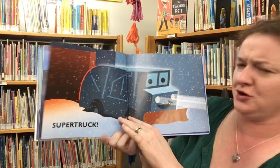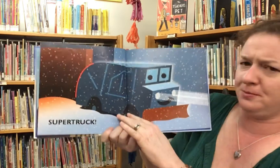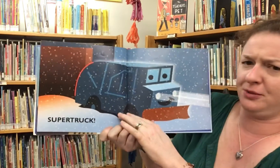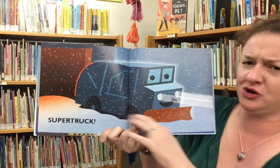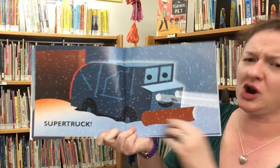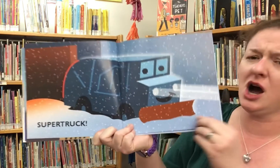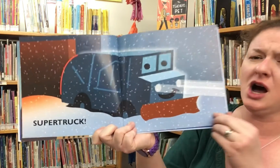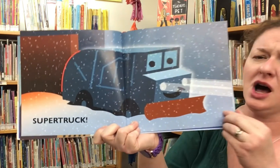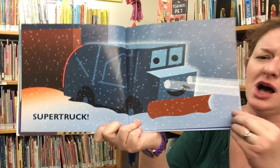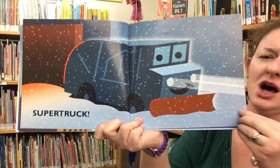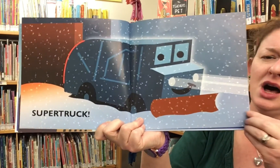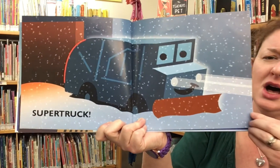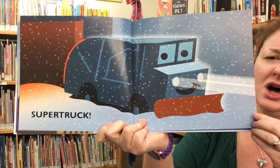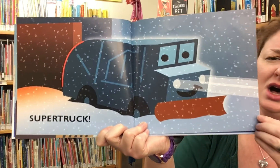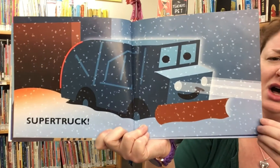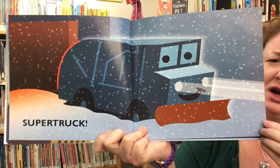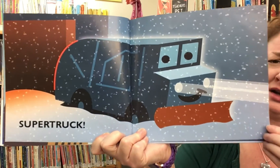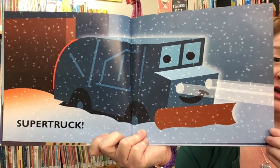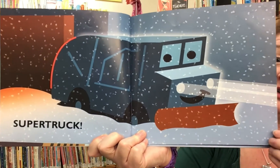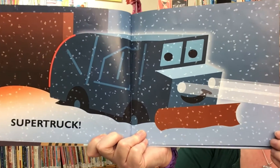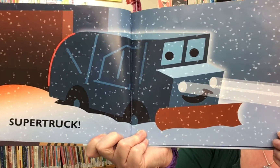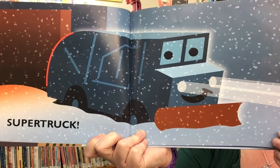Super Truck.